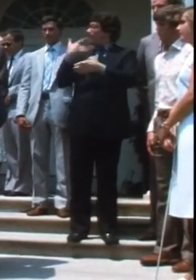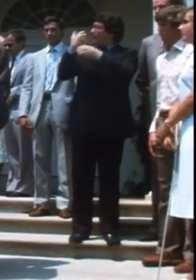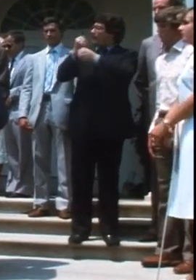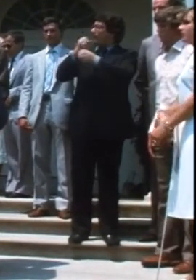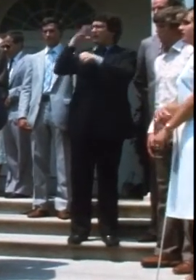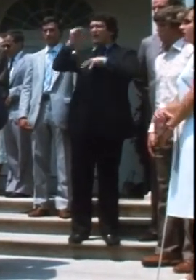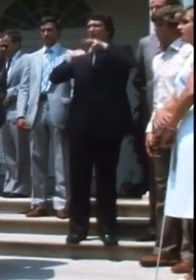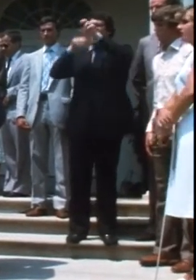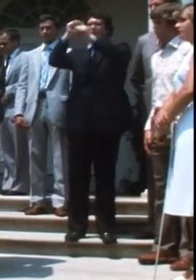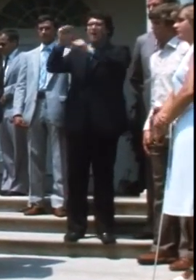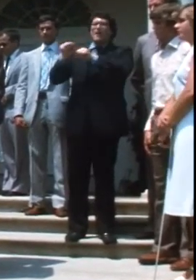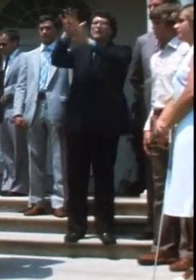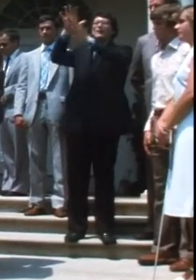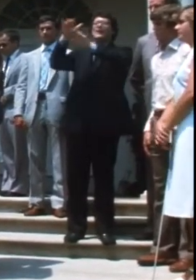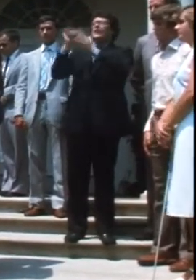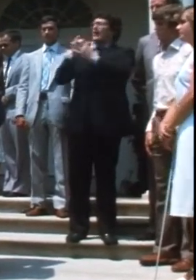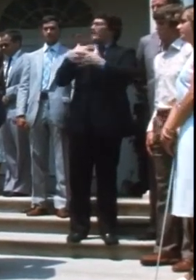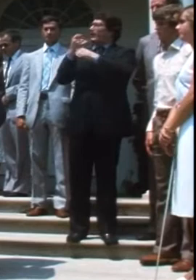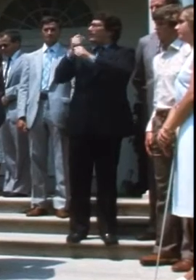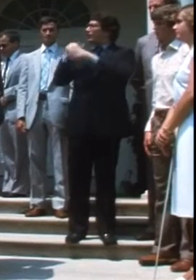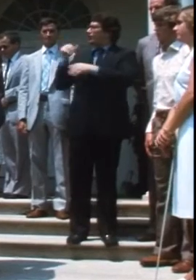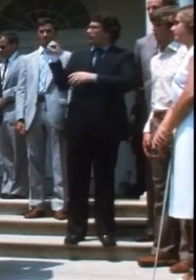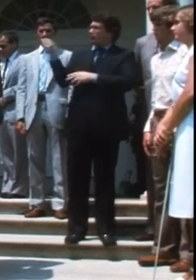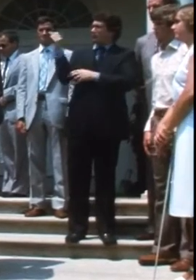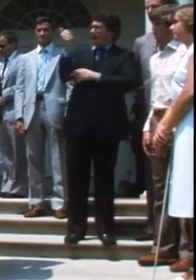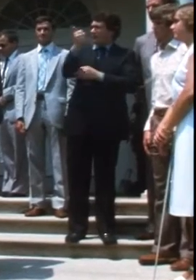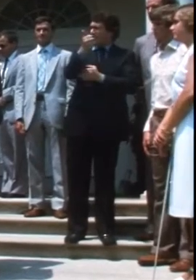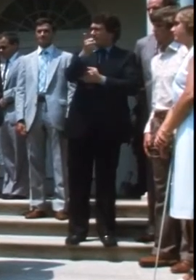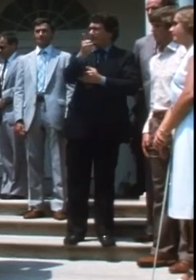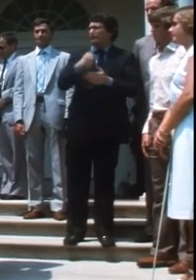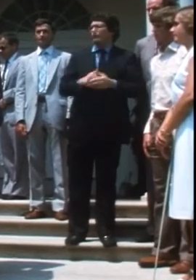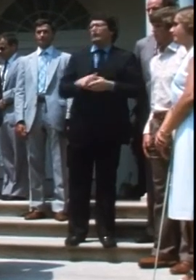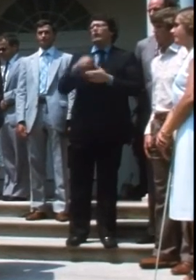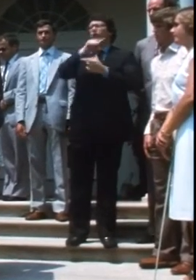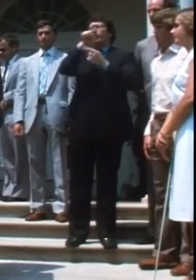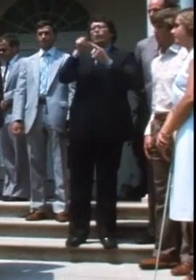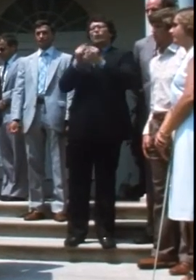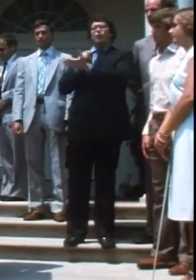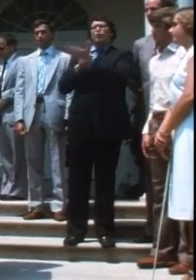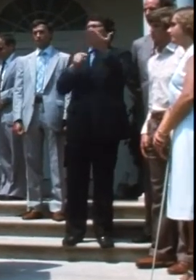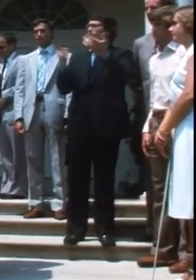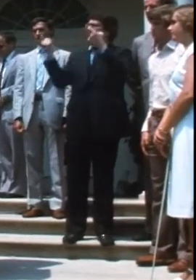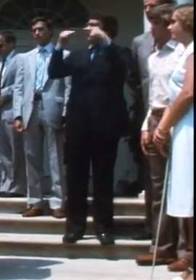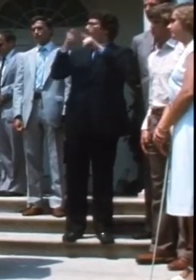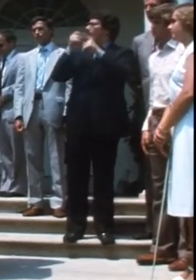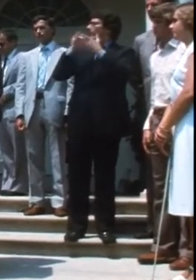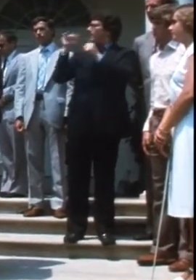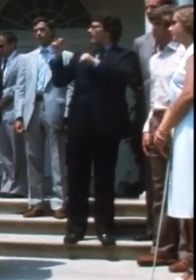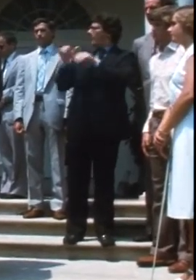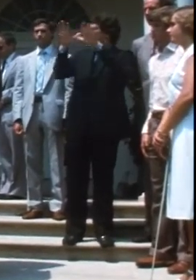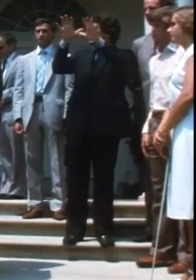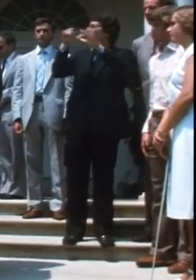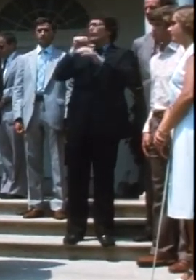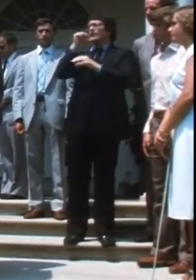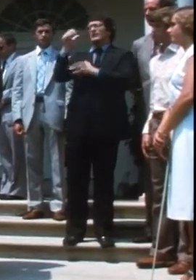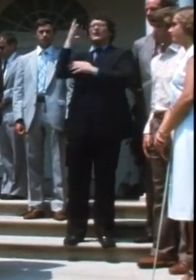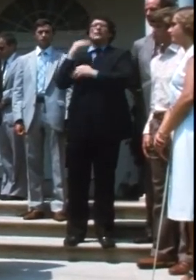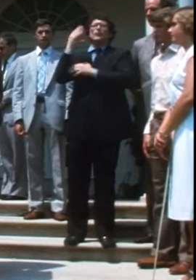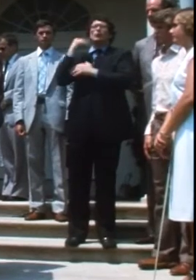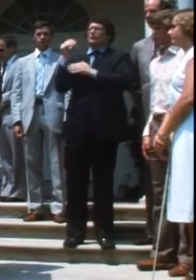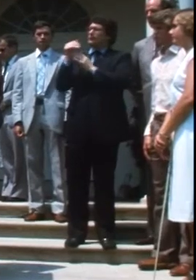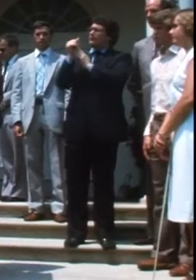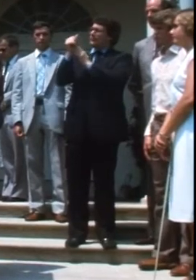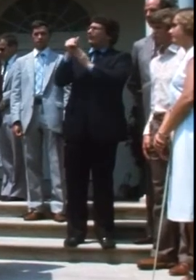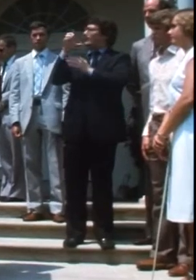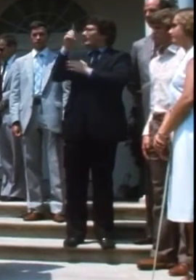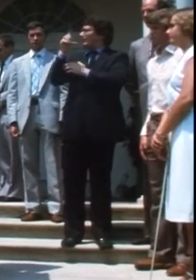to climb mountains, and that faith is in yourselves. When you came down from that mountain, it wasn't the experience leading